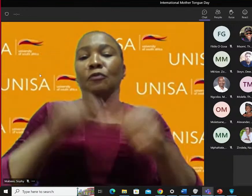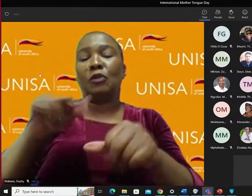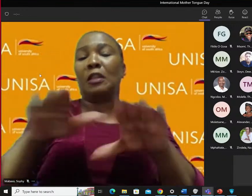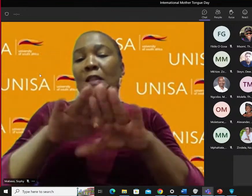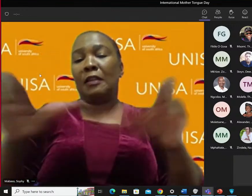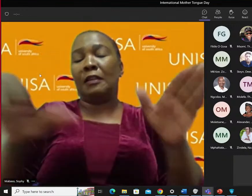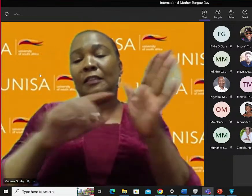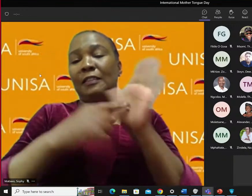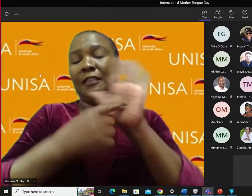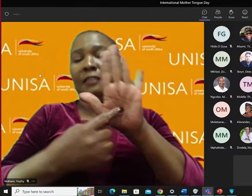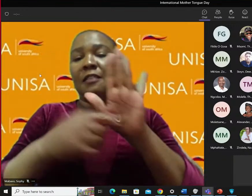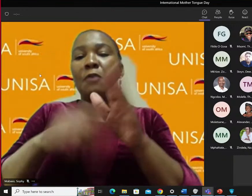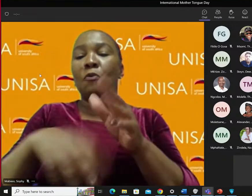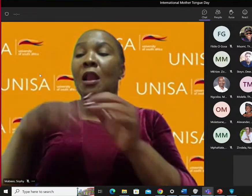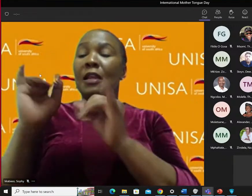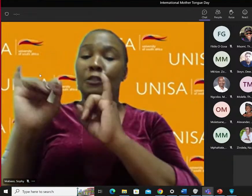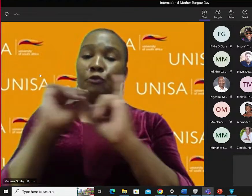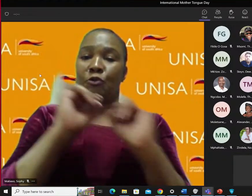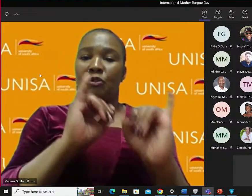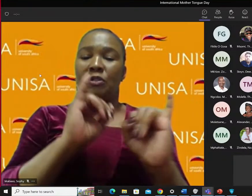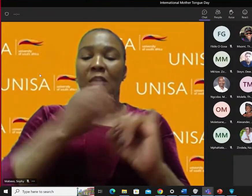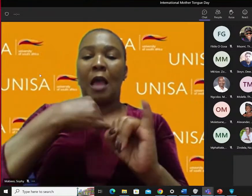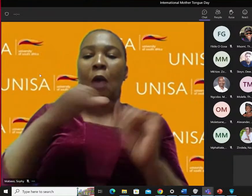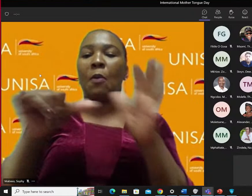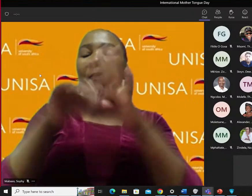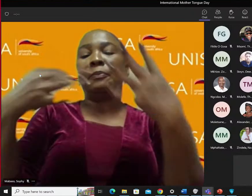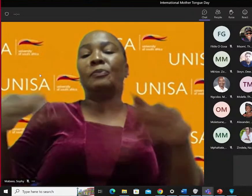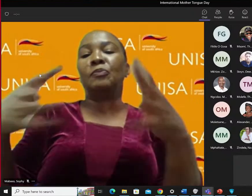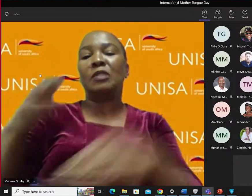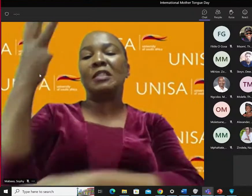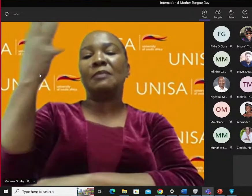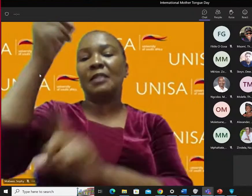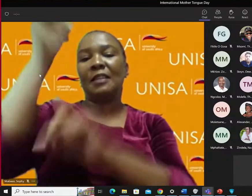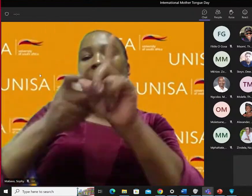and introduce our keynote speaker. Ntate Ngubane?